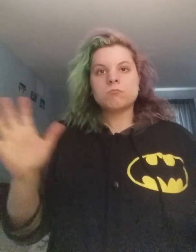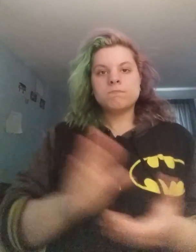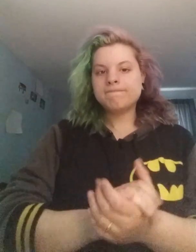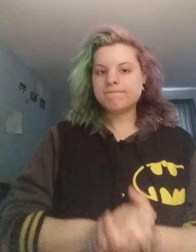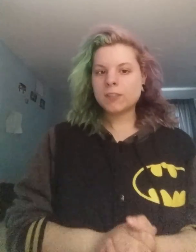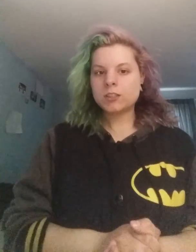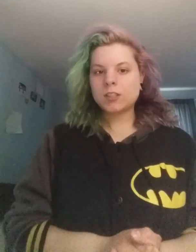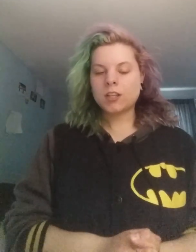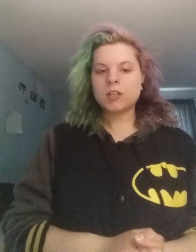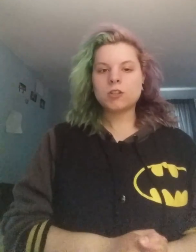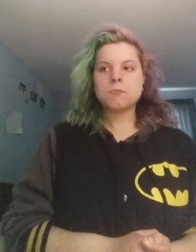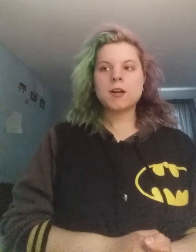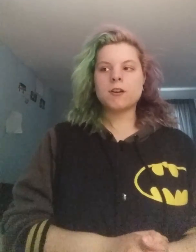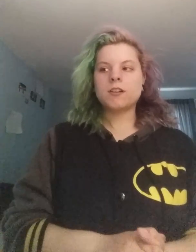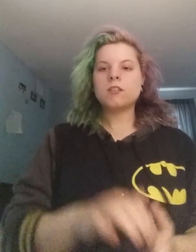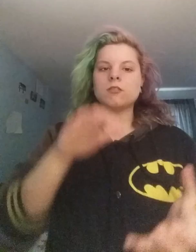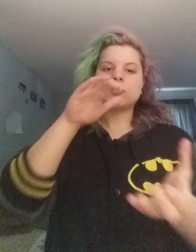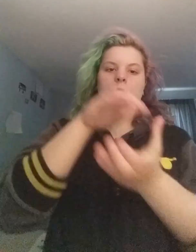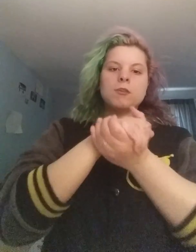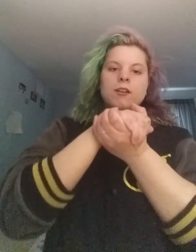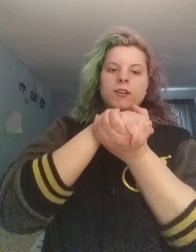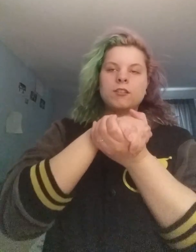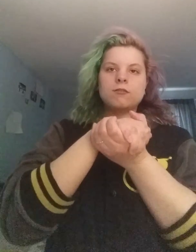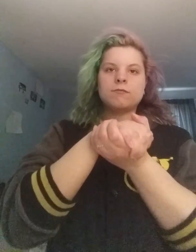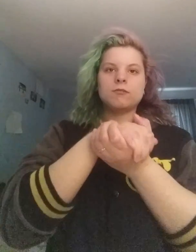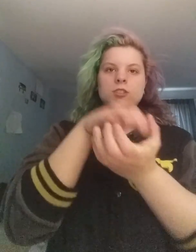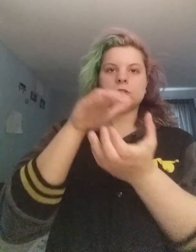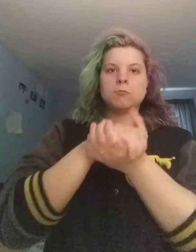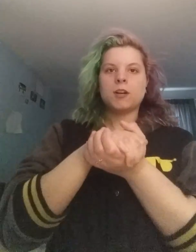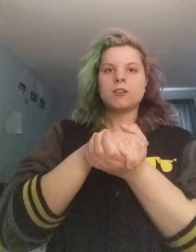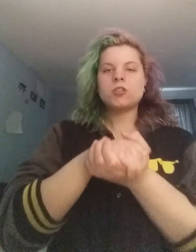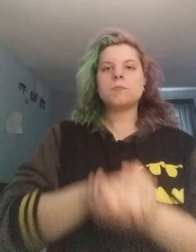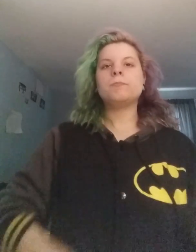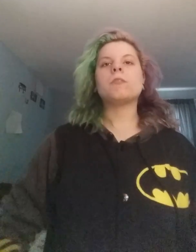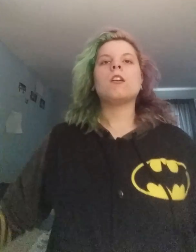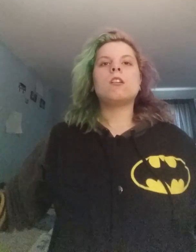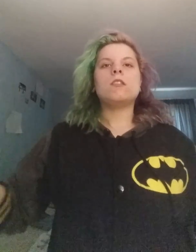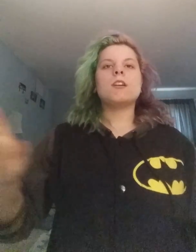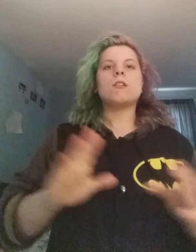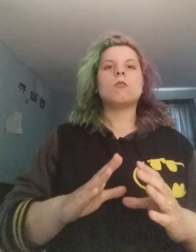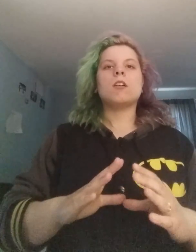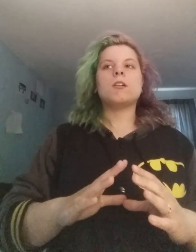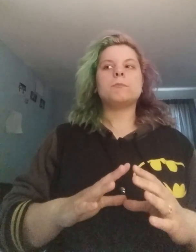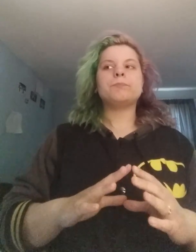let's say you're married so married this is marriage now um